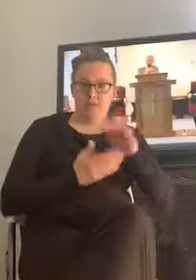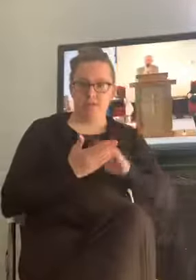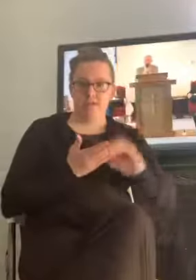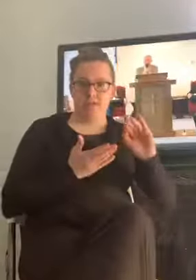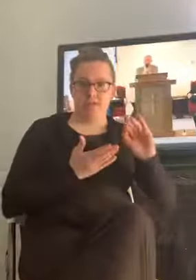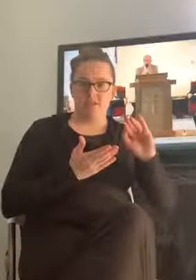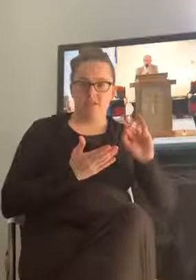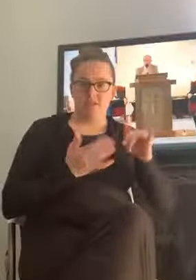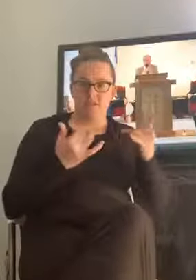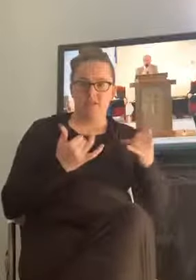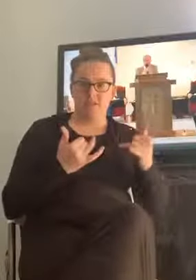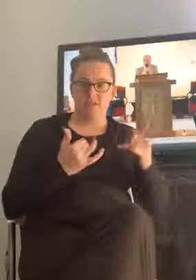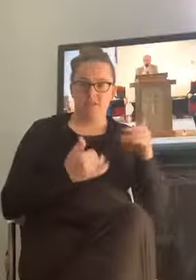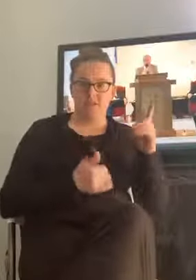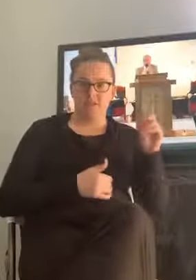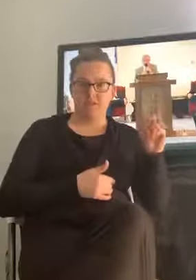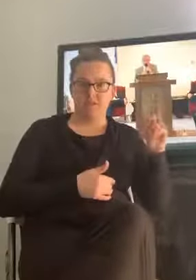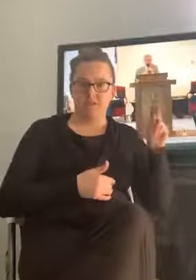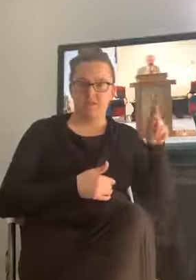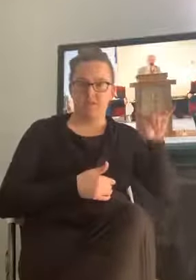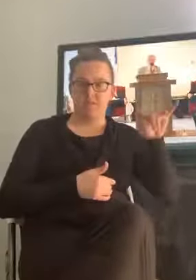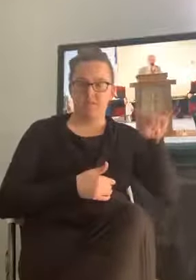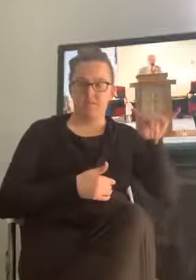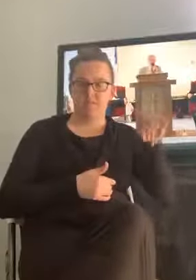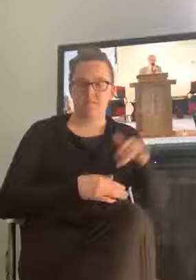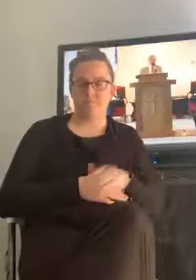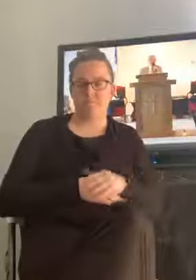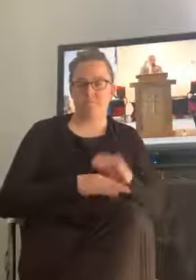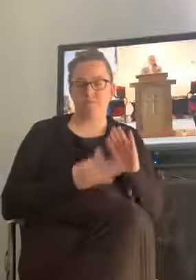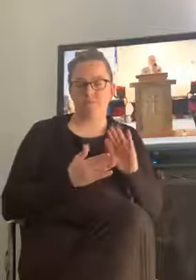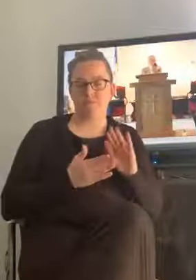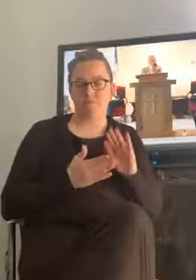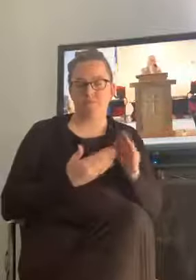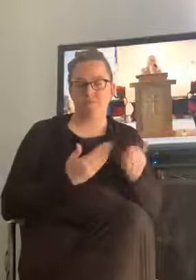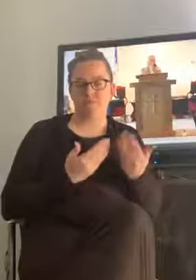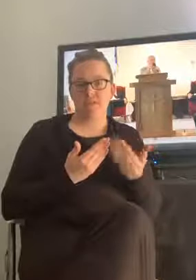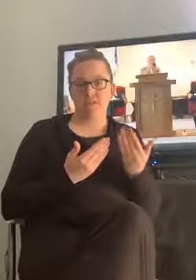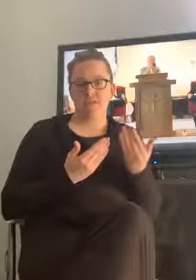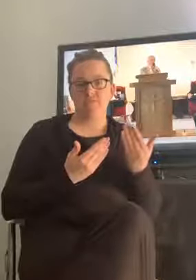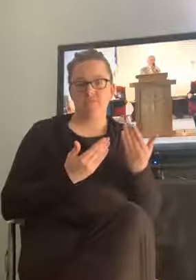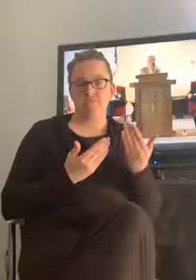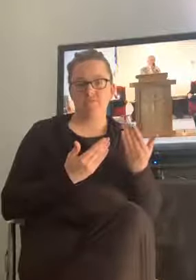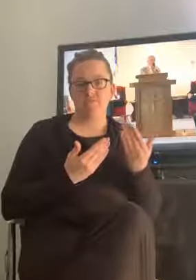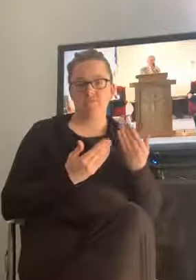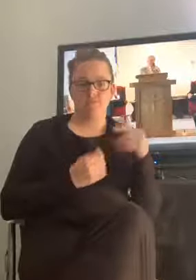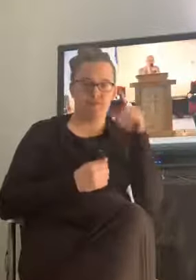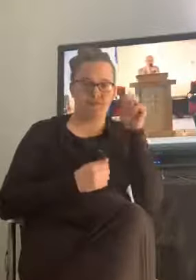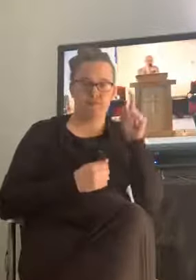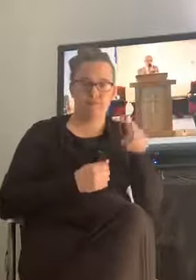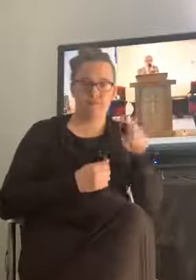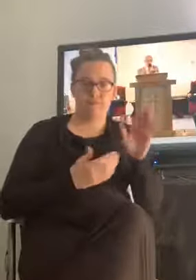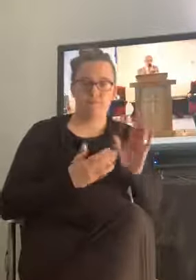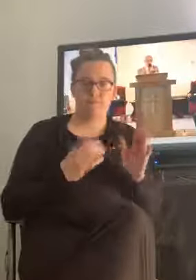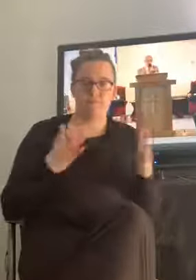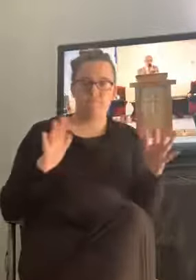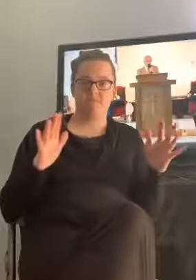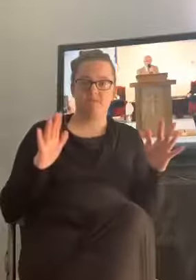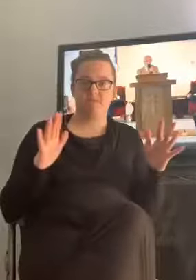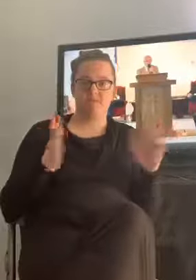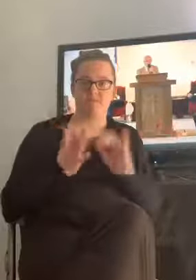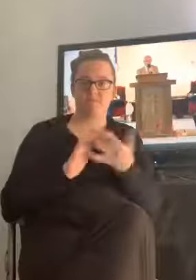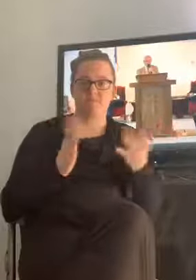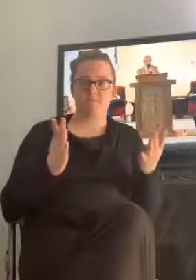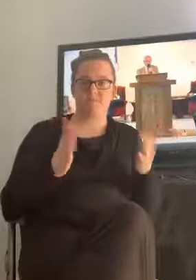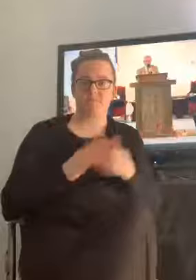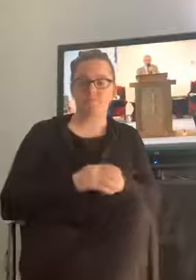this foal of an ass, was simply to fulfill scripture, or to fulfill the word